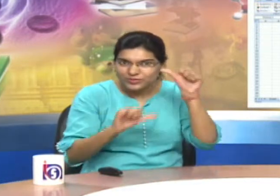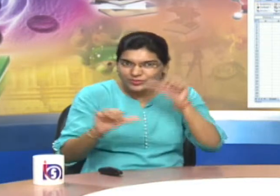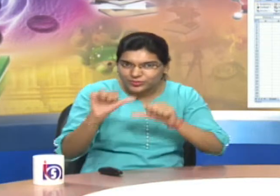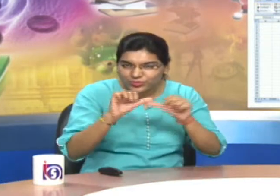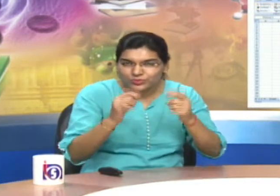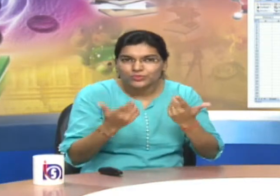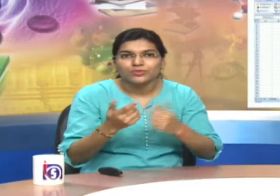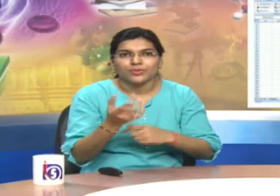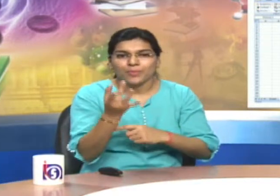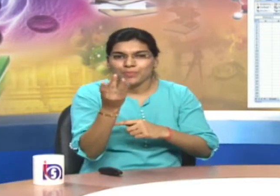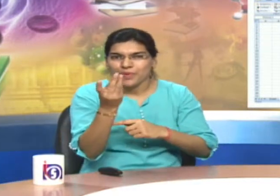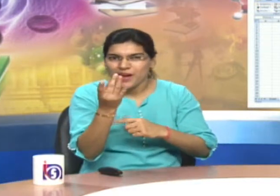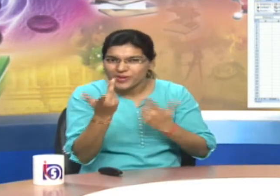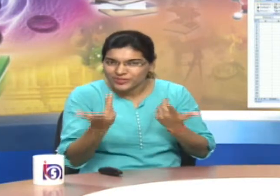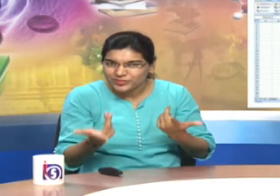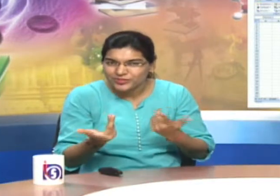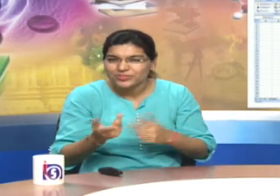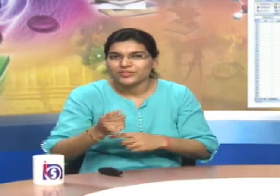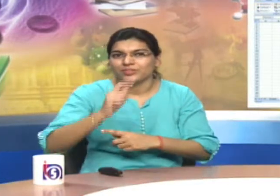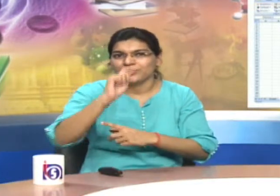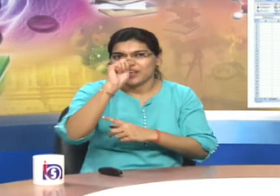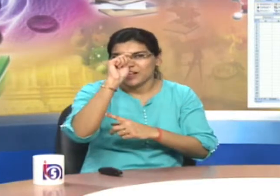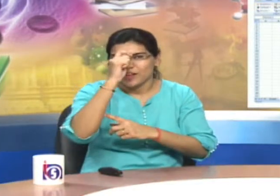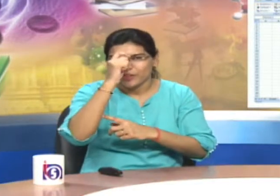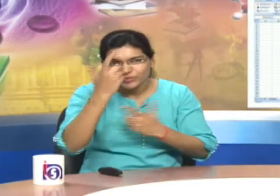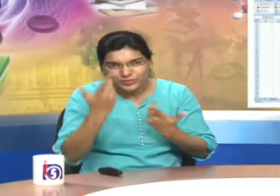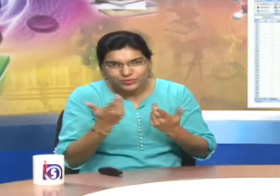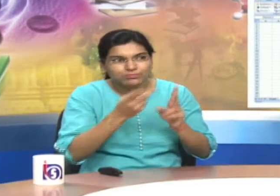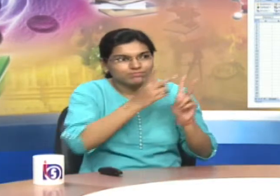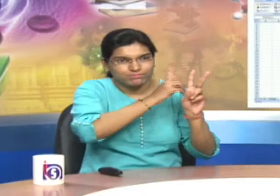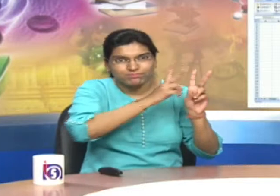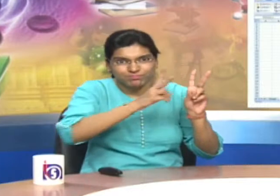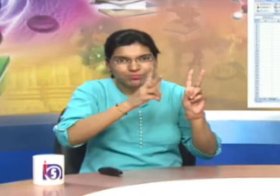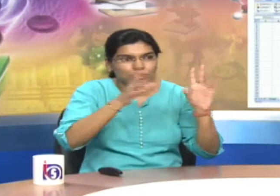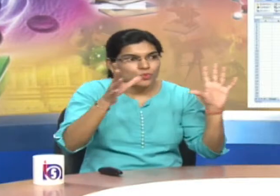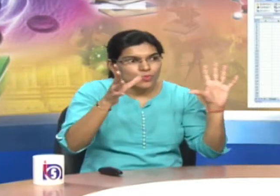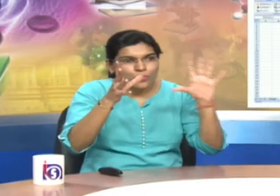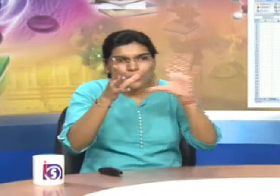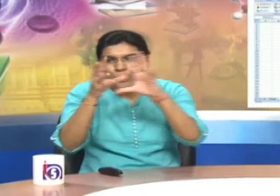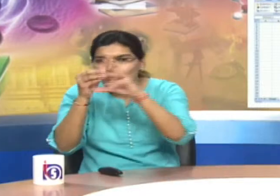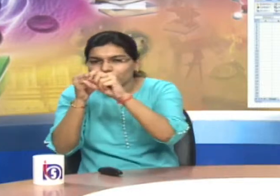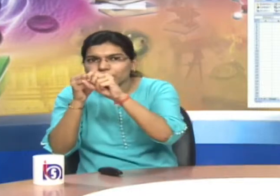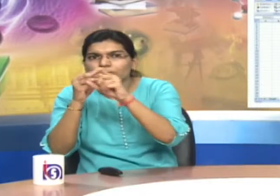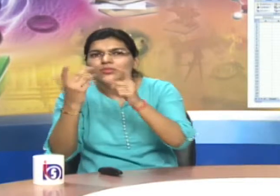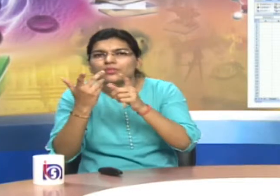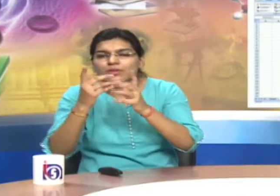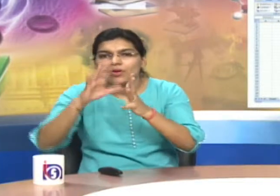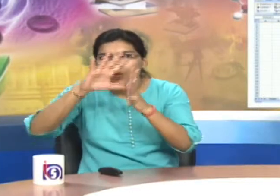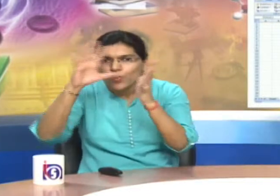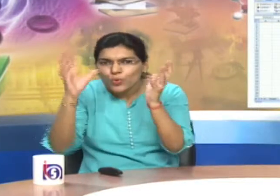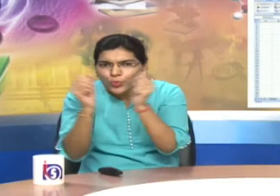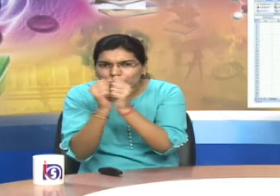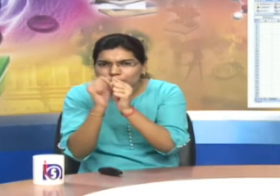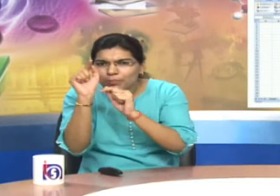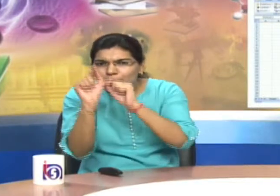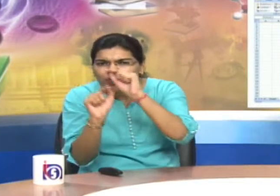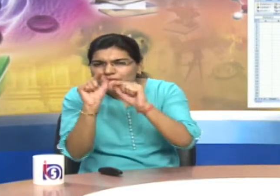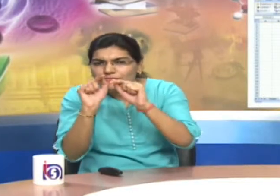do calculation about different subjects like chemistry, bio, physics, and you have to do total,